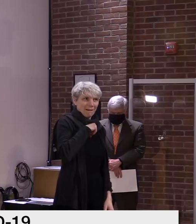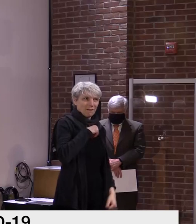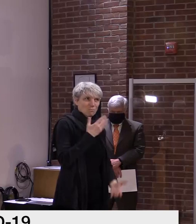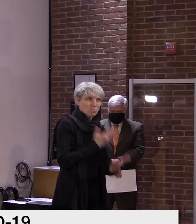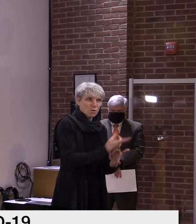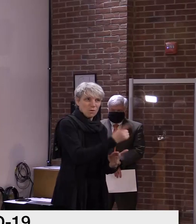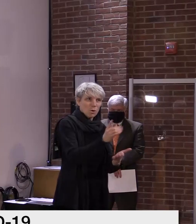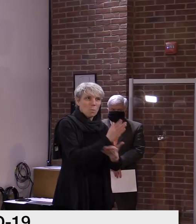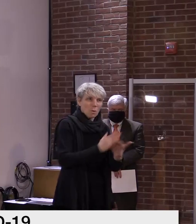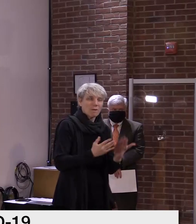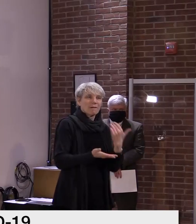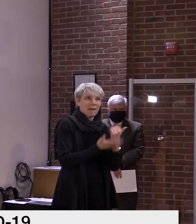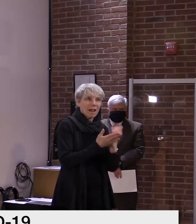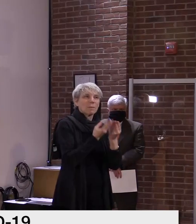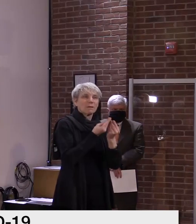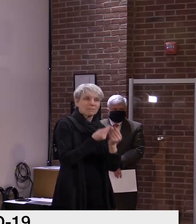pandemic.